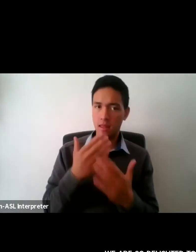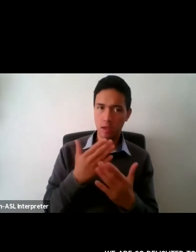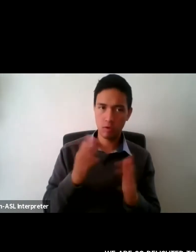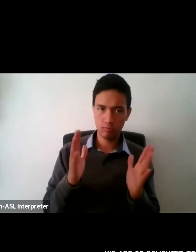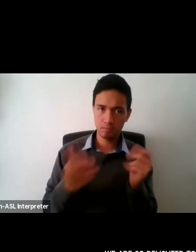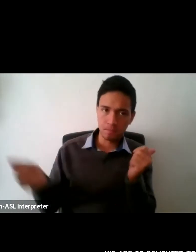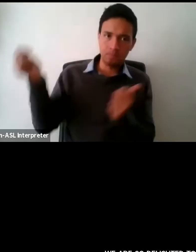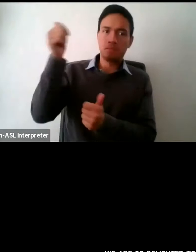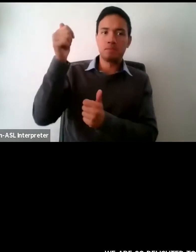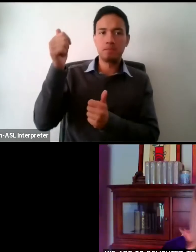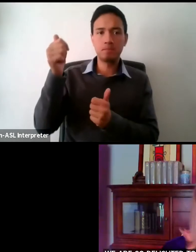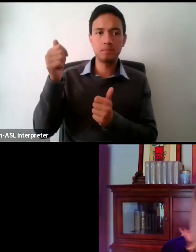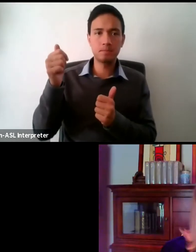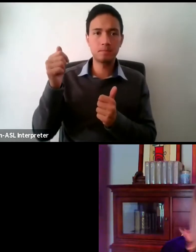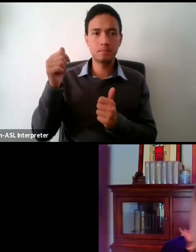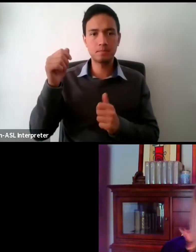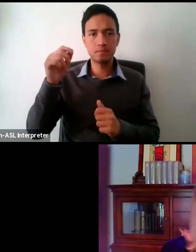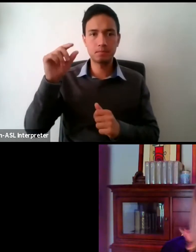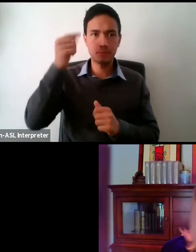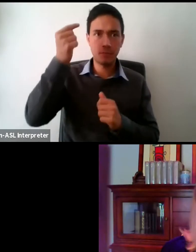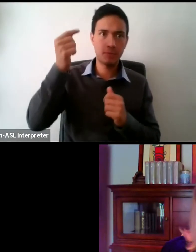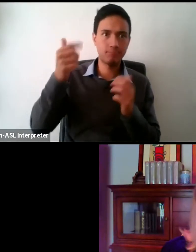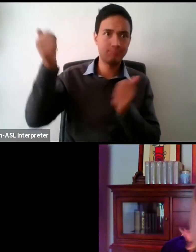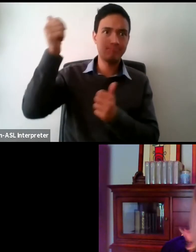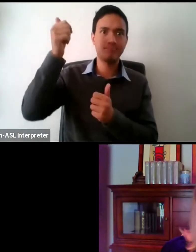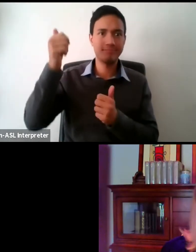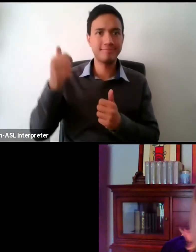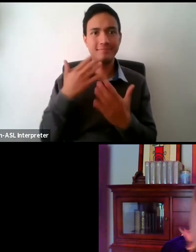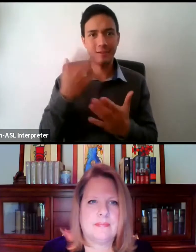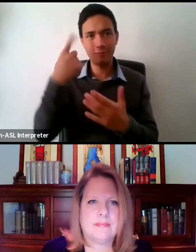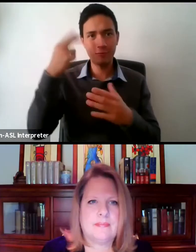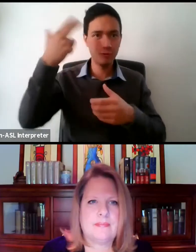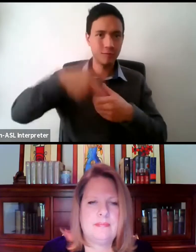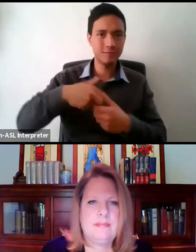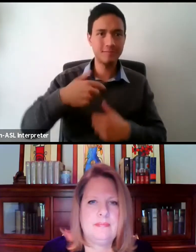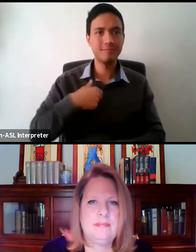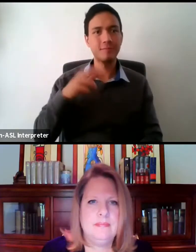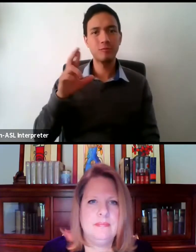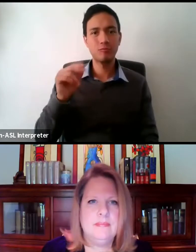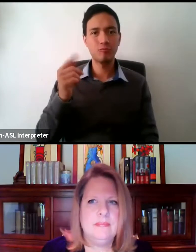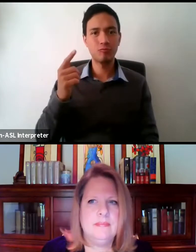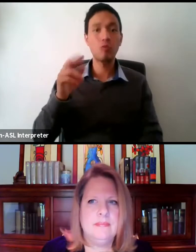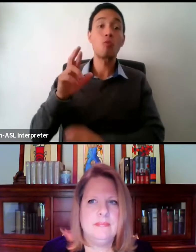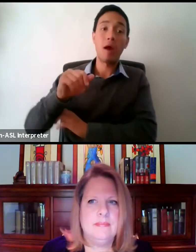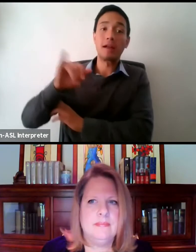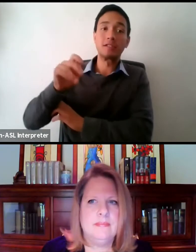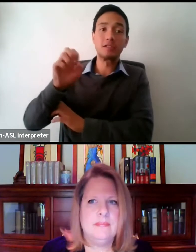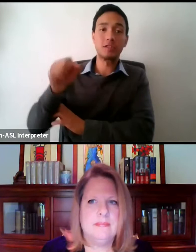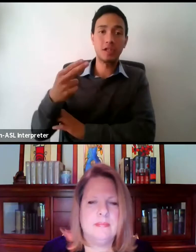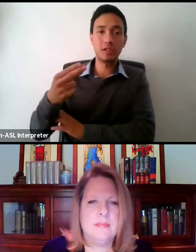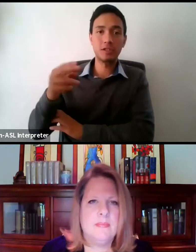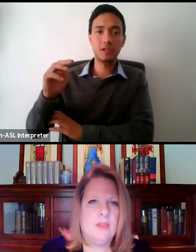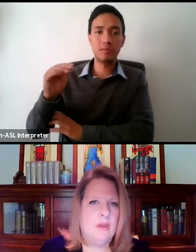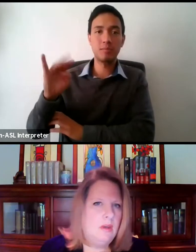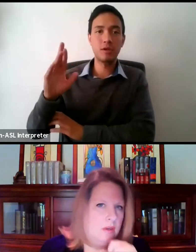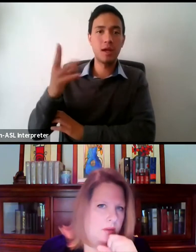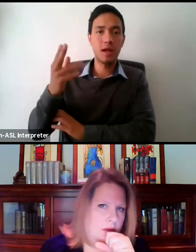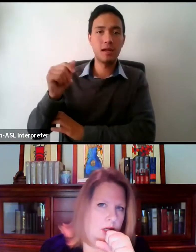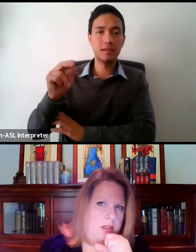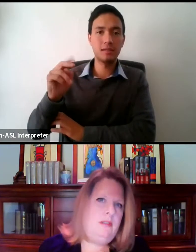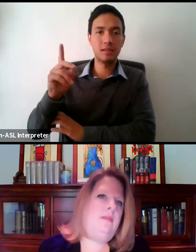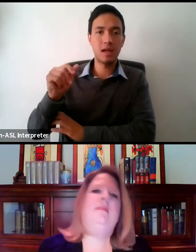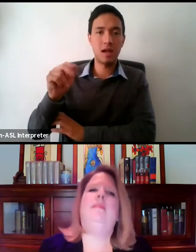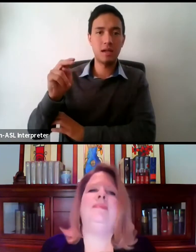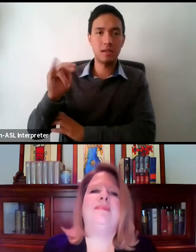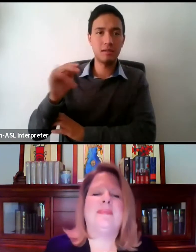distinguished speakers, and everyone for joining us. I'm Rajesh Merchandani. I'm the Chief Communications Officer for the UN Foundation. It's so great